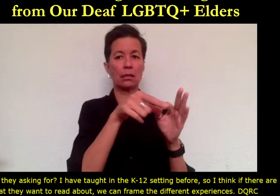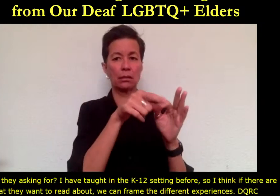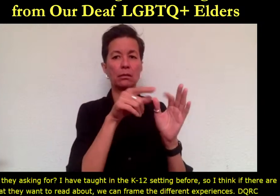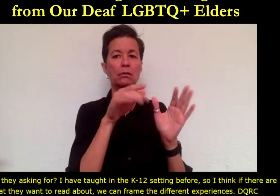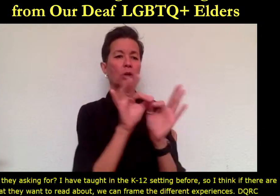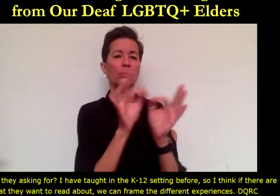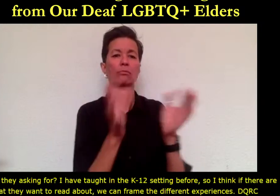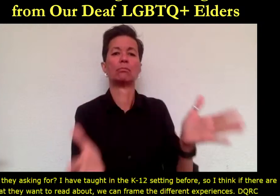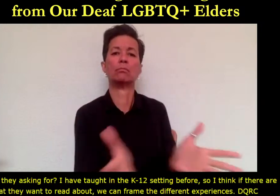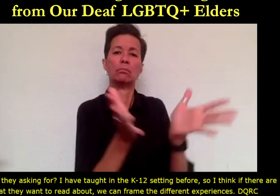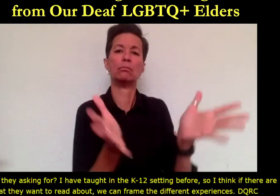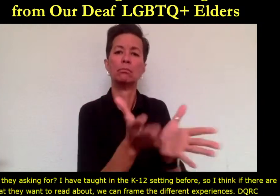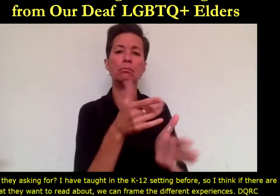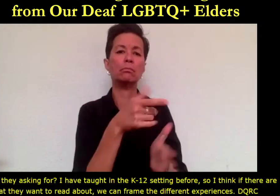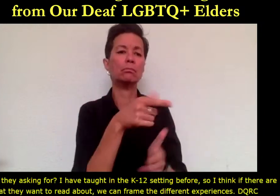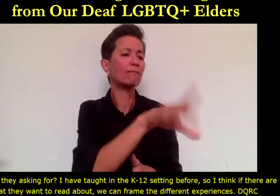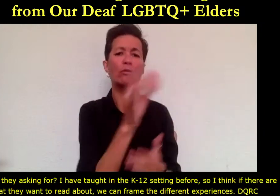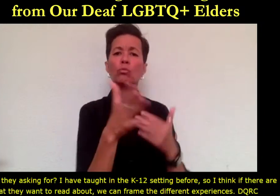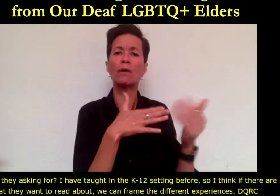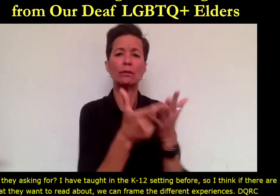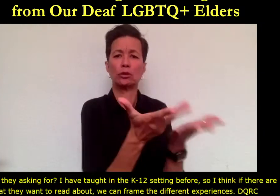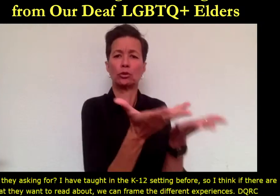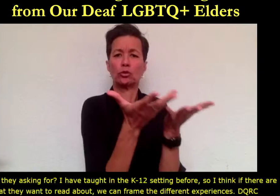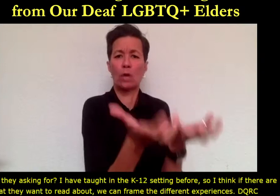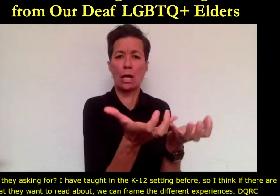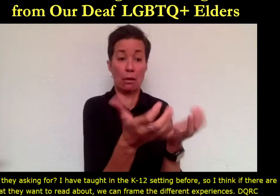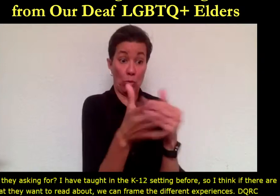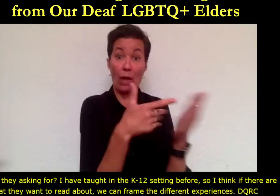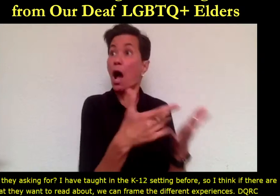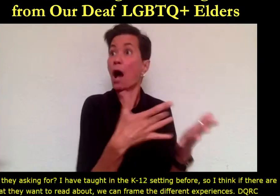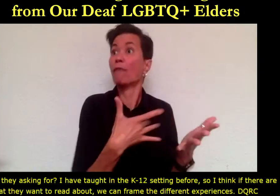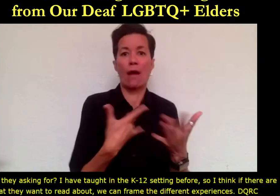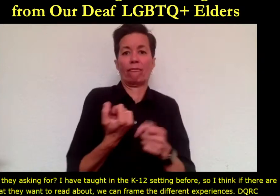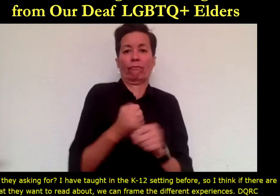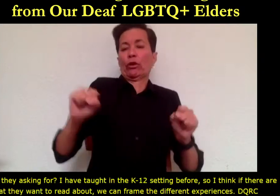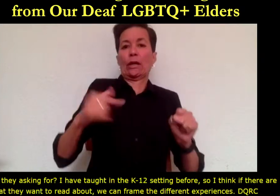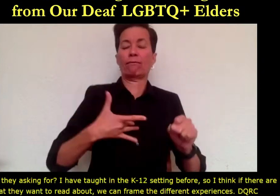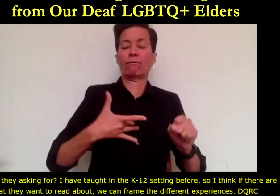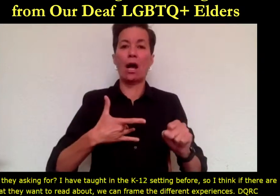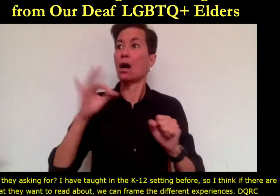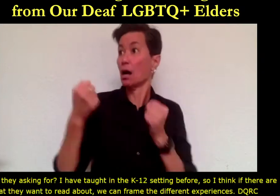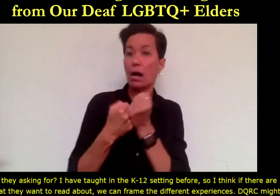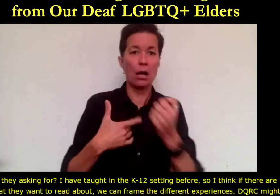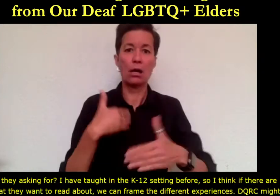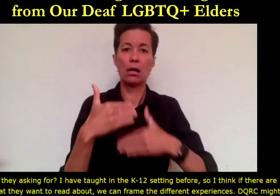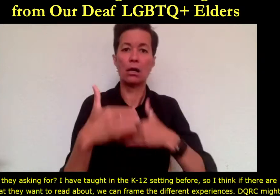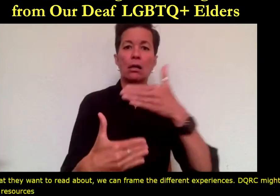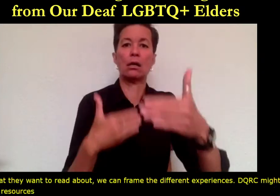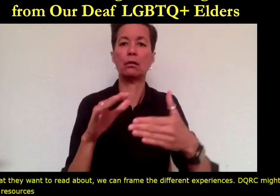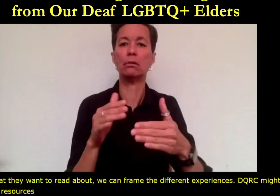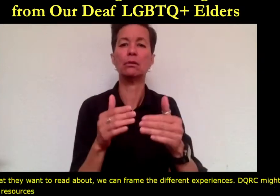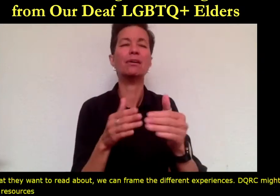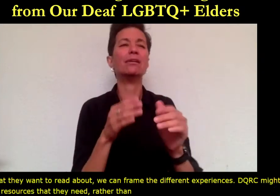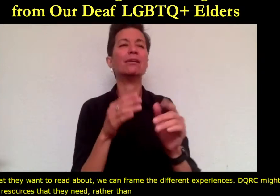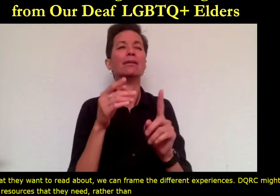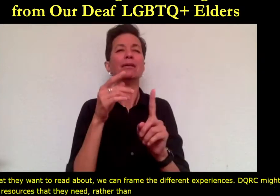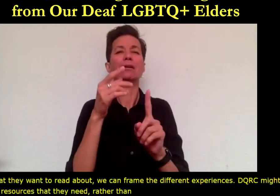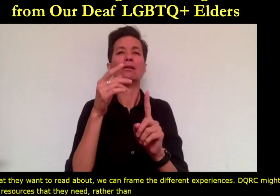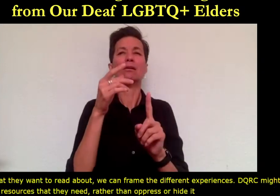right so i think that's a really important thing is to encourage them to find whatever resources they need and to show them where those resources are to get